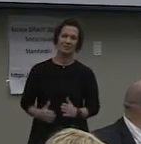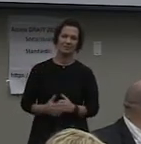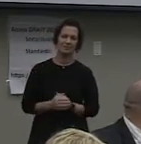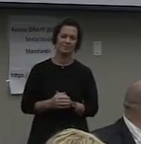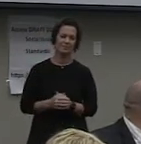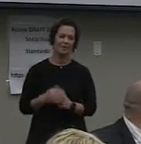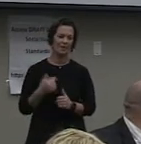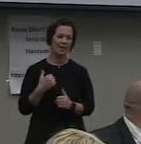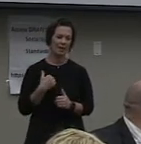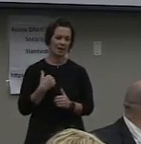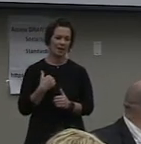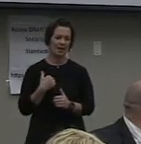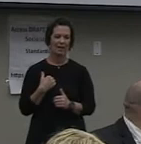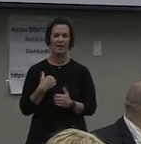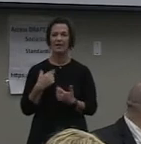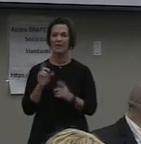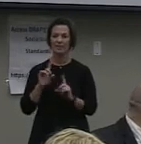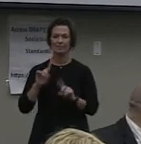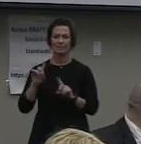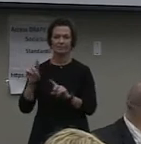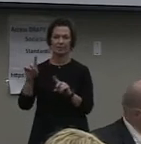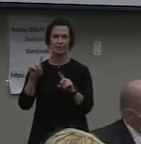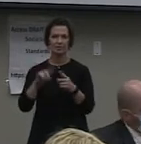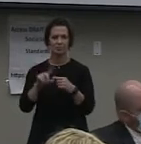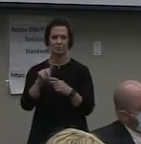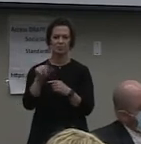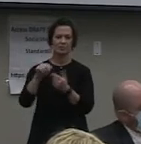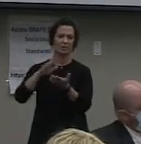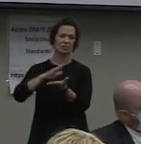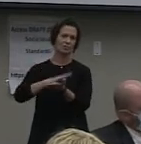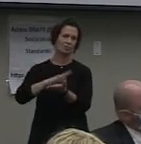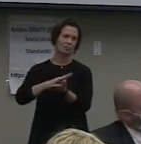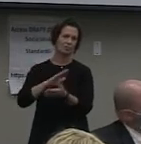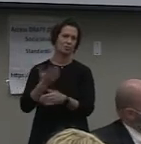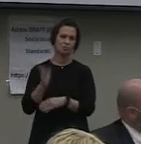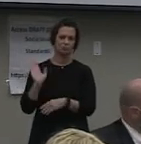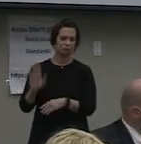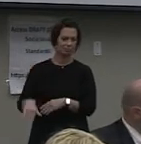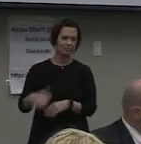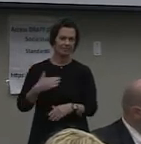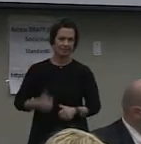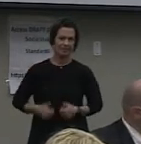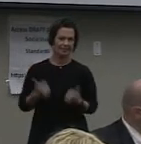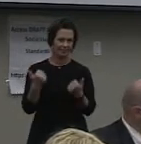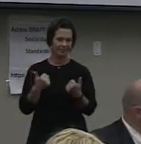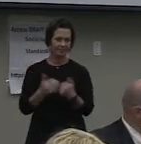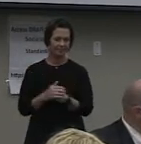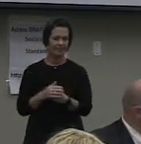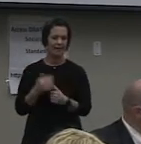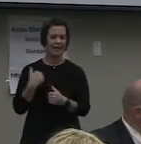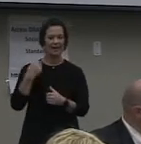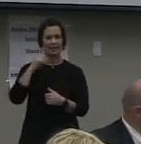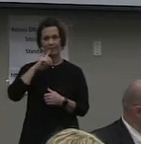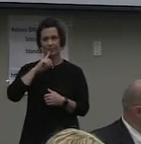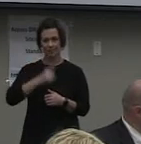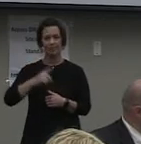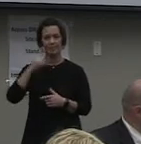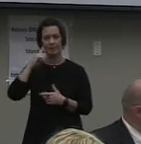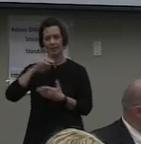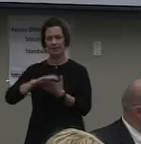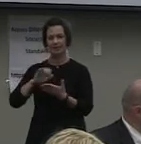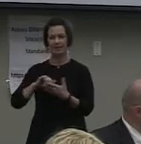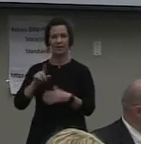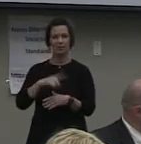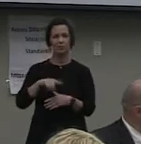attended Louisiana education institutions all my life, and I believe that the onus is on your shoulders as a